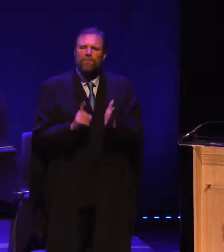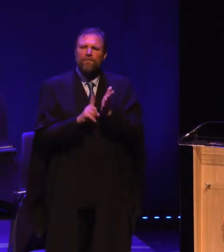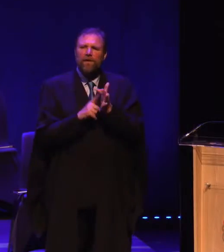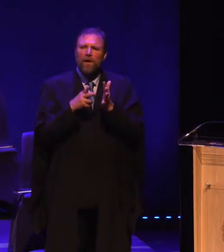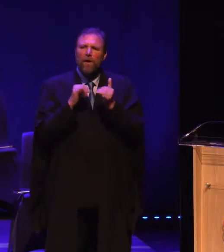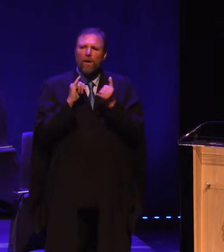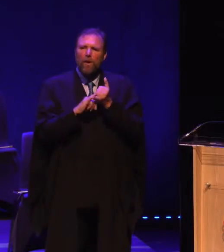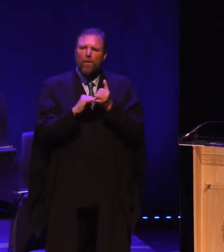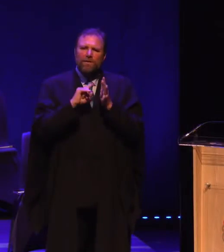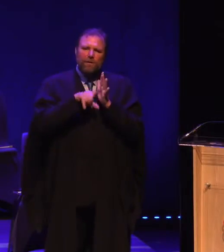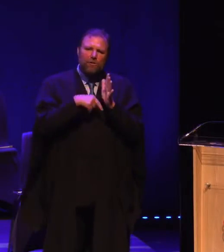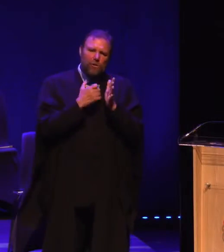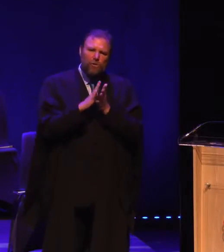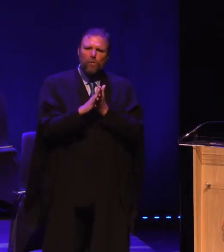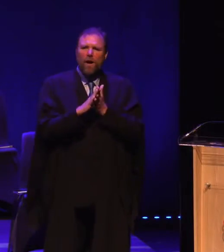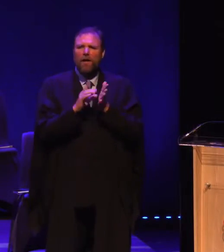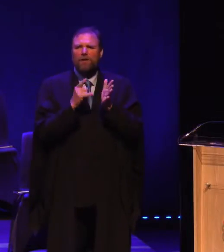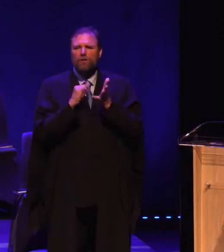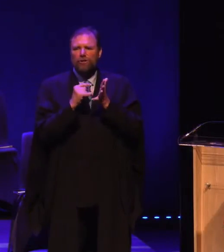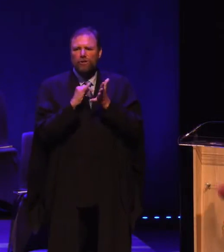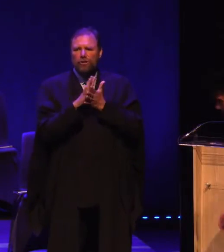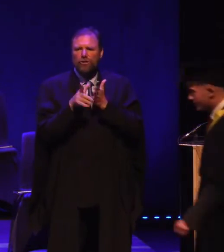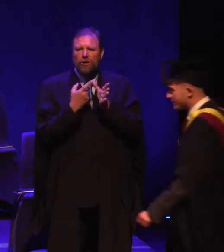Lewis Joshua Sharon.